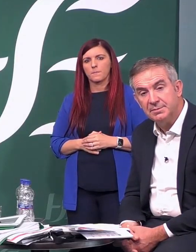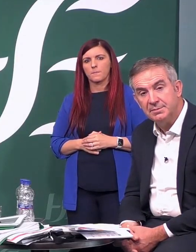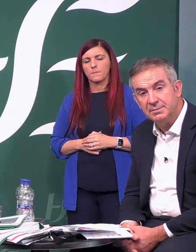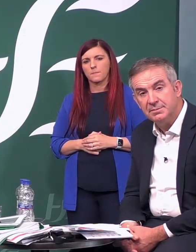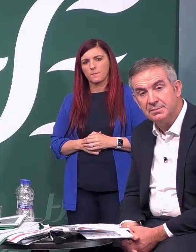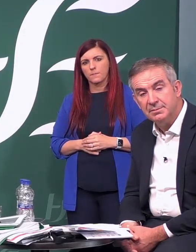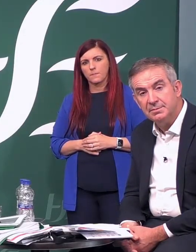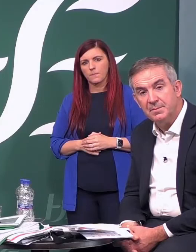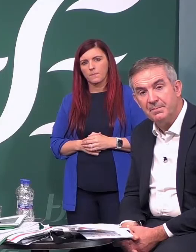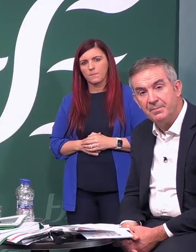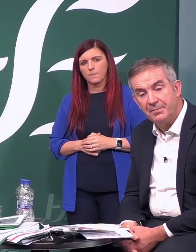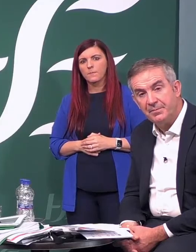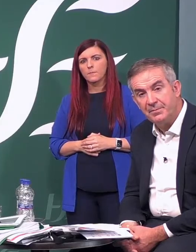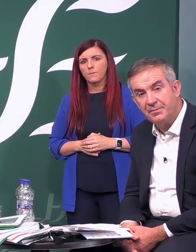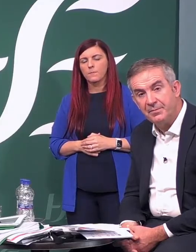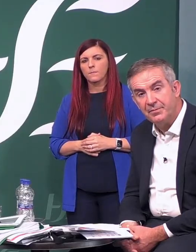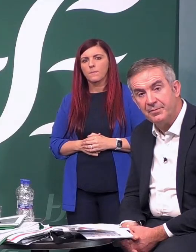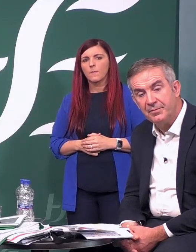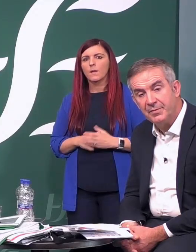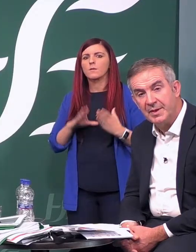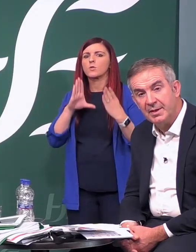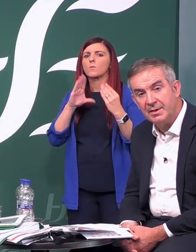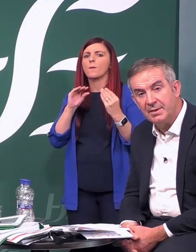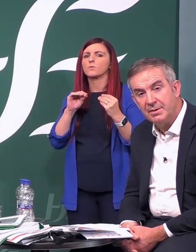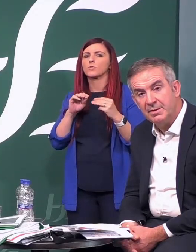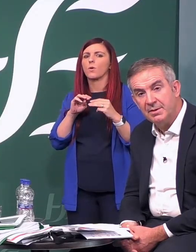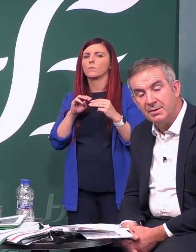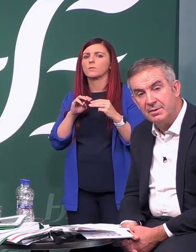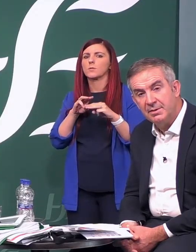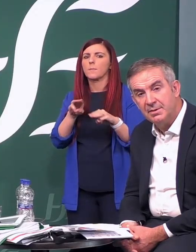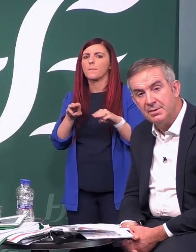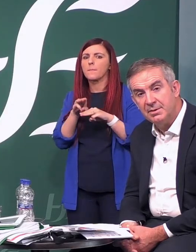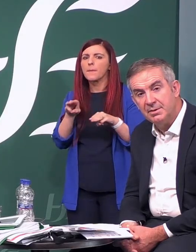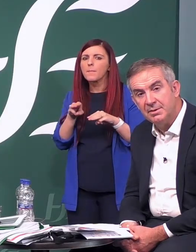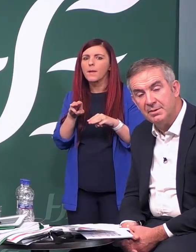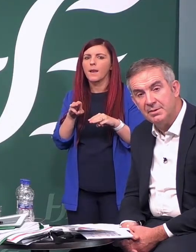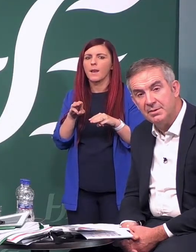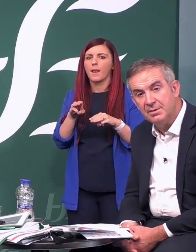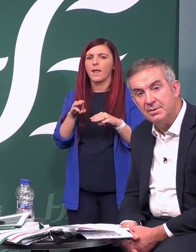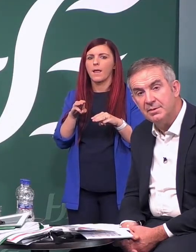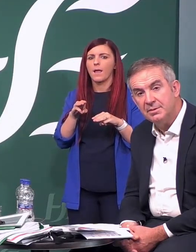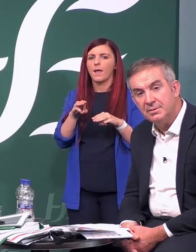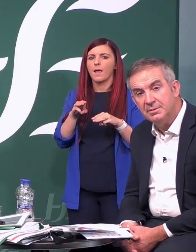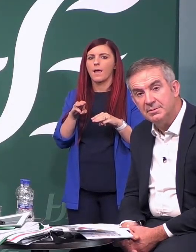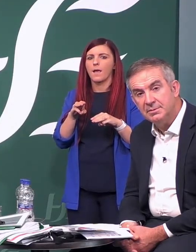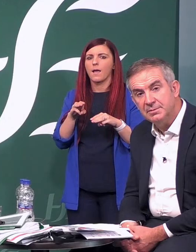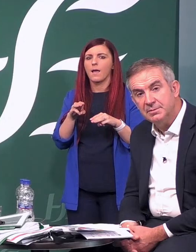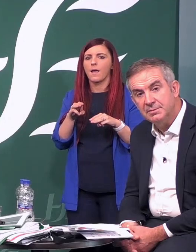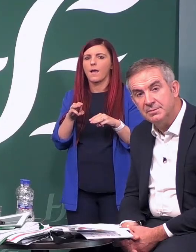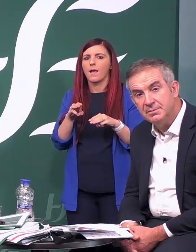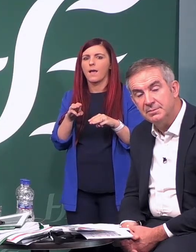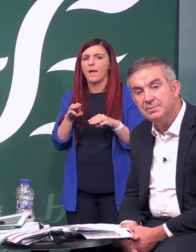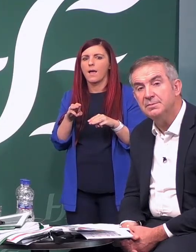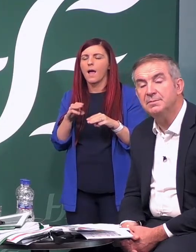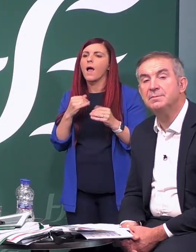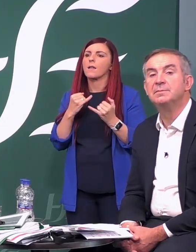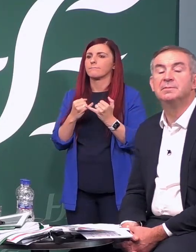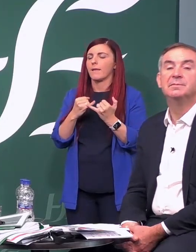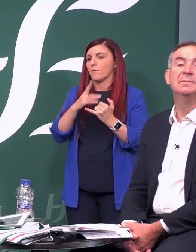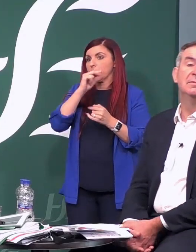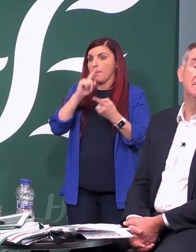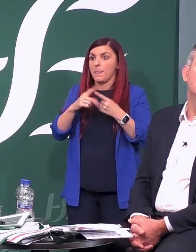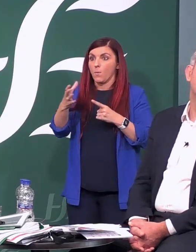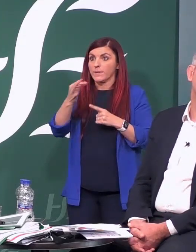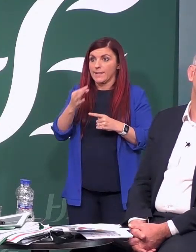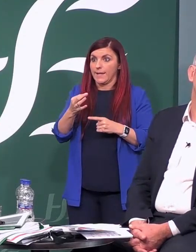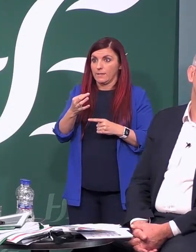from people during the week just about they were getting appointments for tests at places, say for 9:30, and then they were arriving at the centre and finding out the centre didn't actually open until 10, and